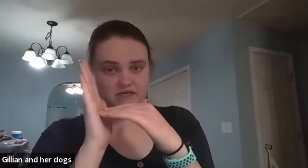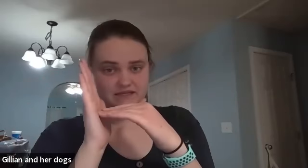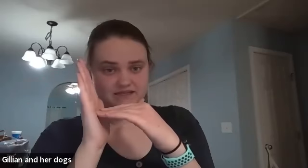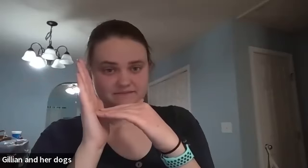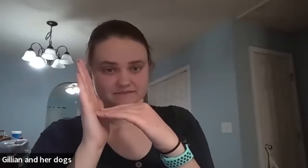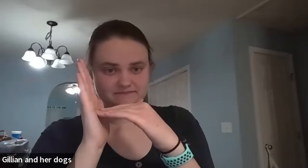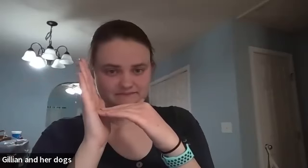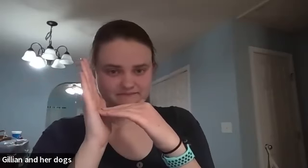repeat.